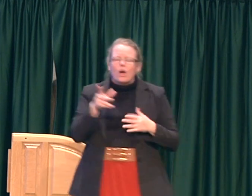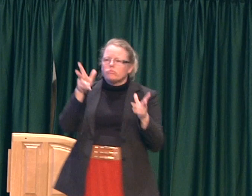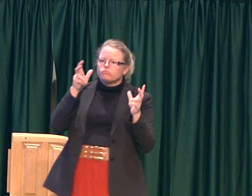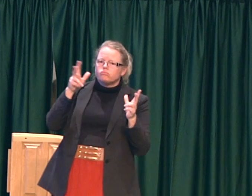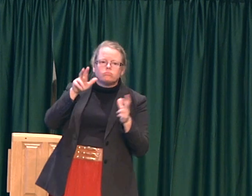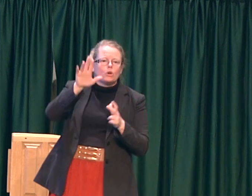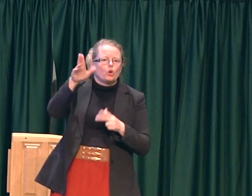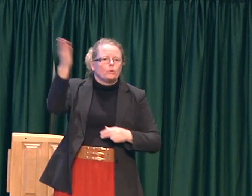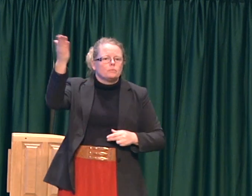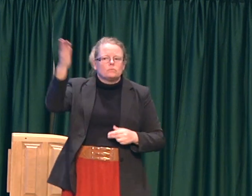Missouri Association